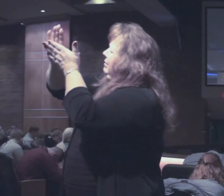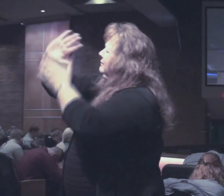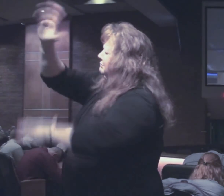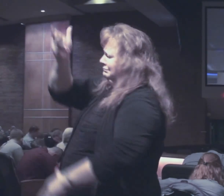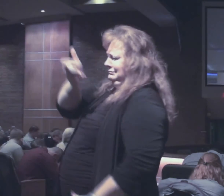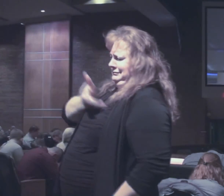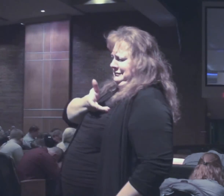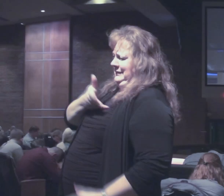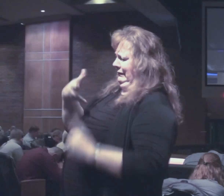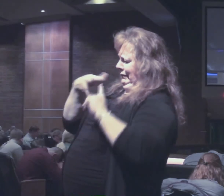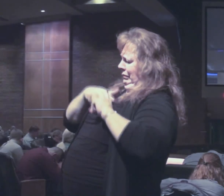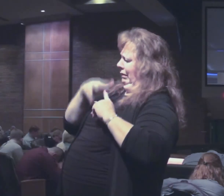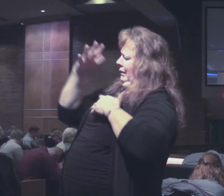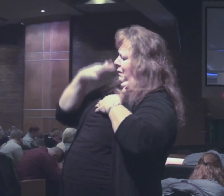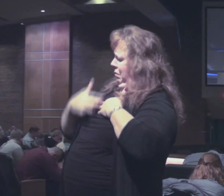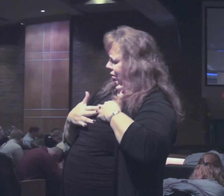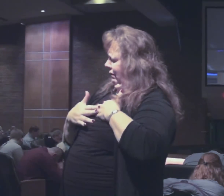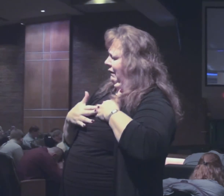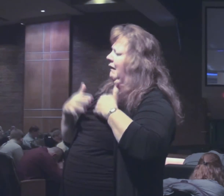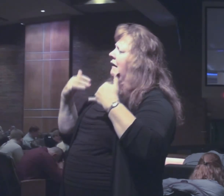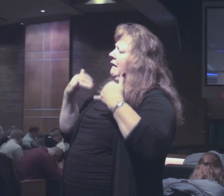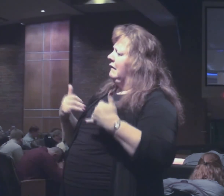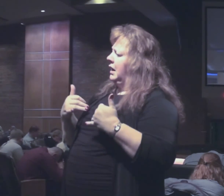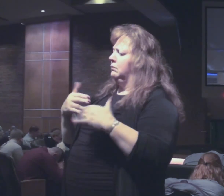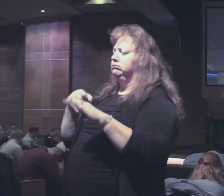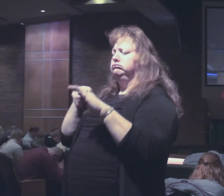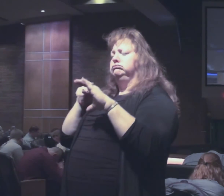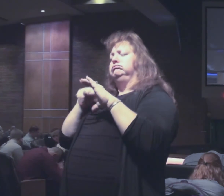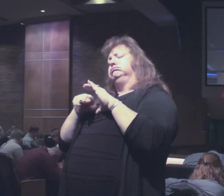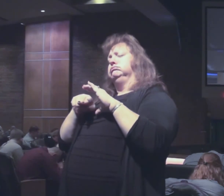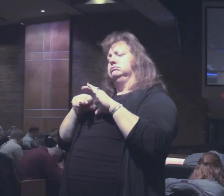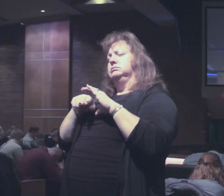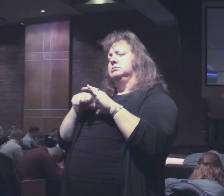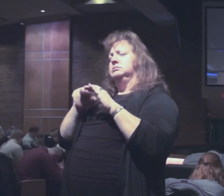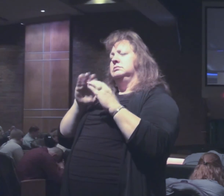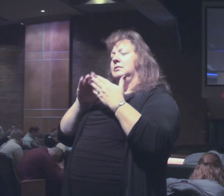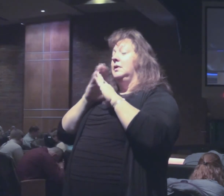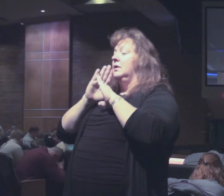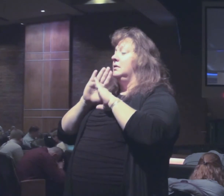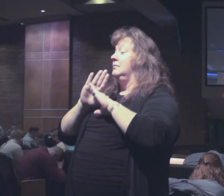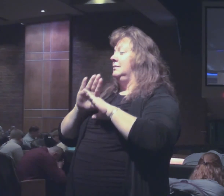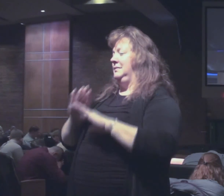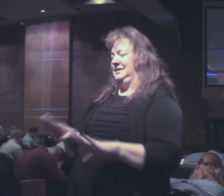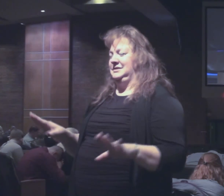your righteousness. Now we can lie down in peace,